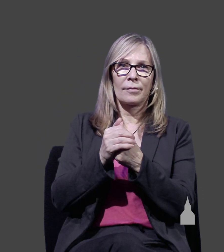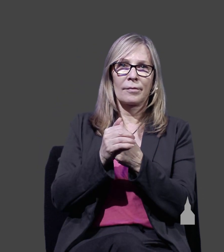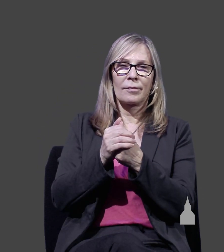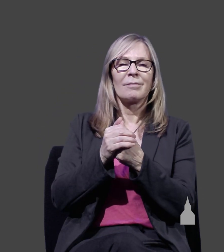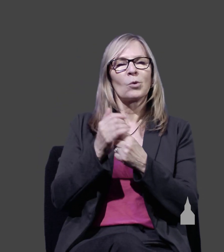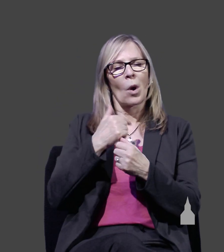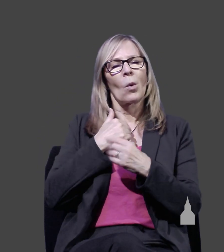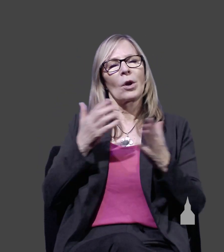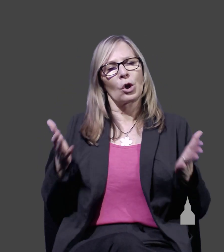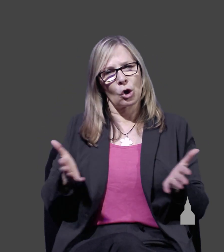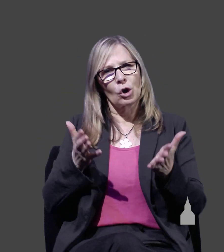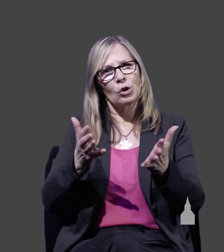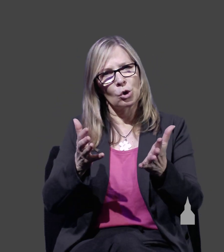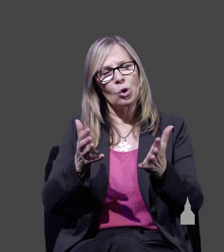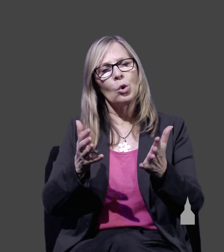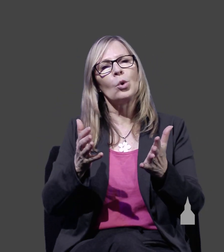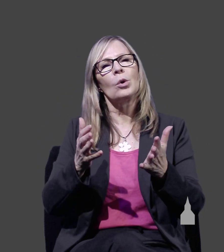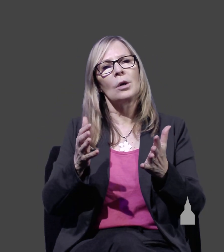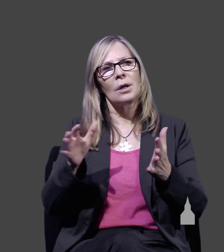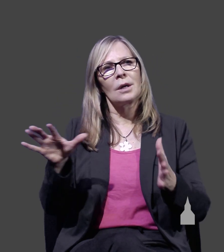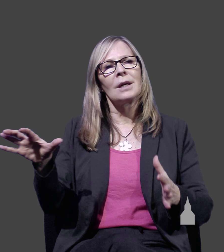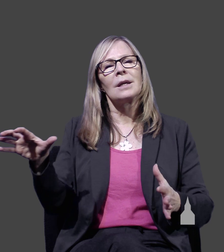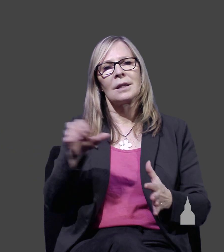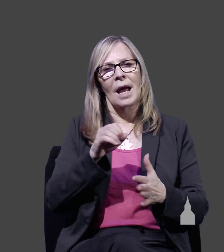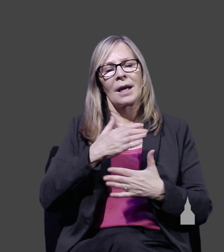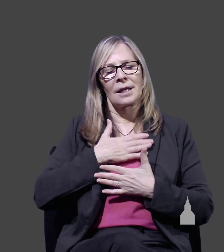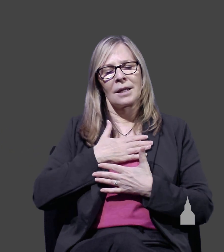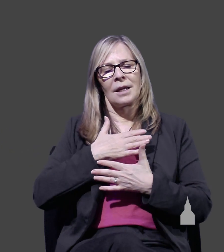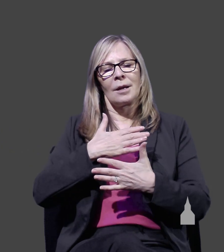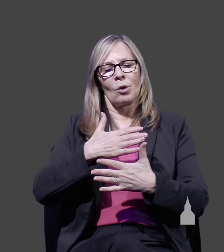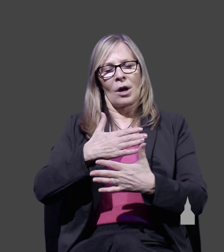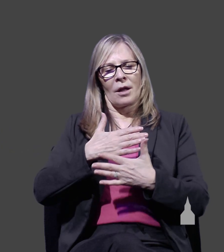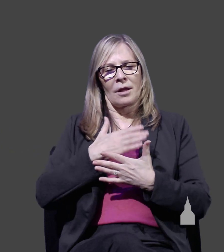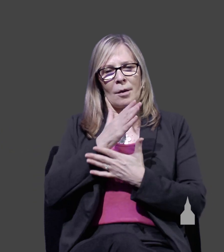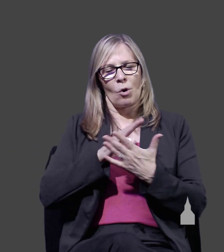So let me encourage you to take a deep breath as part of your self-examination.